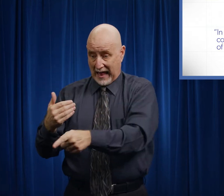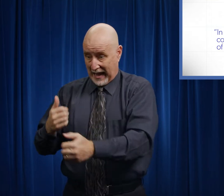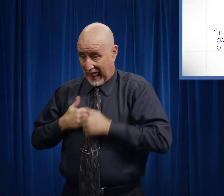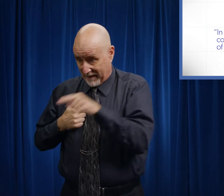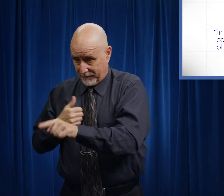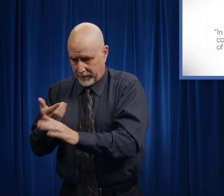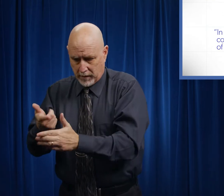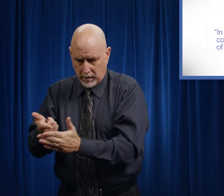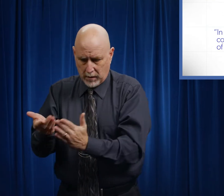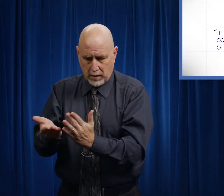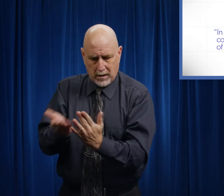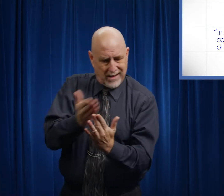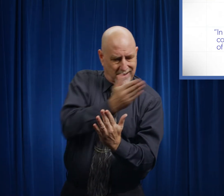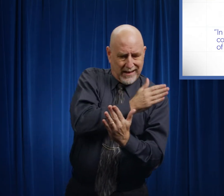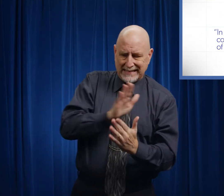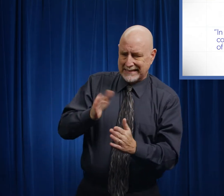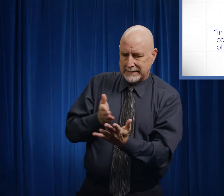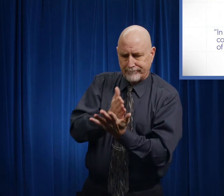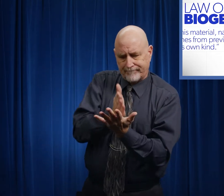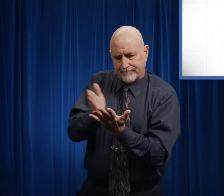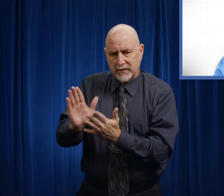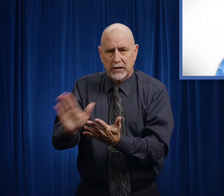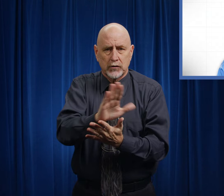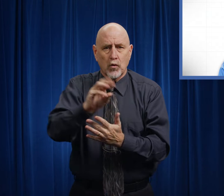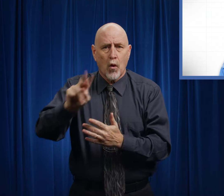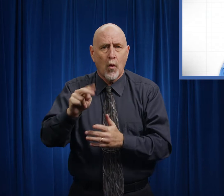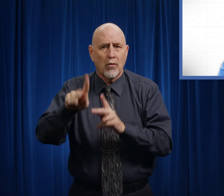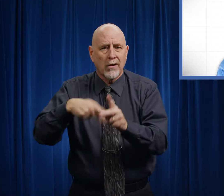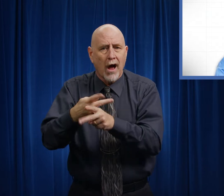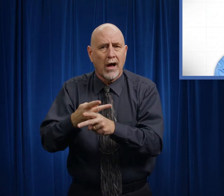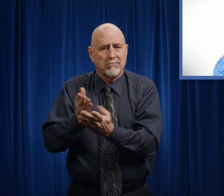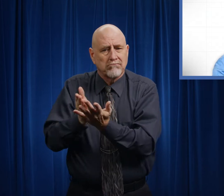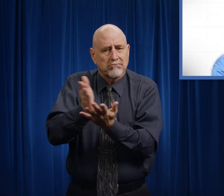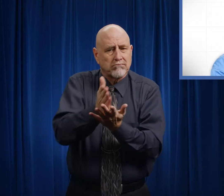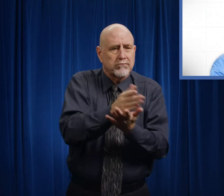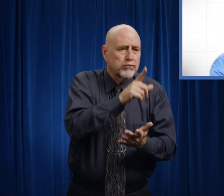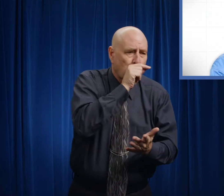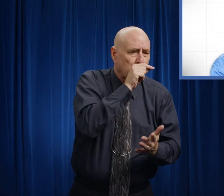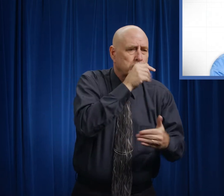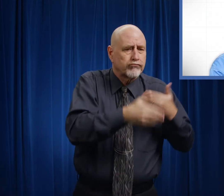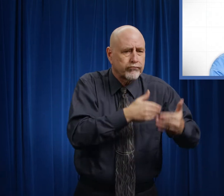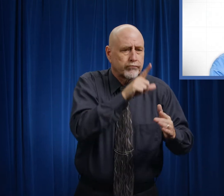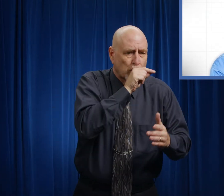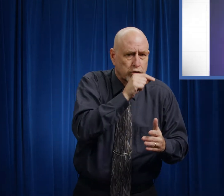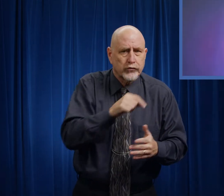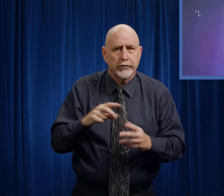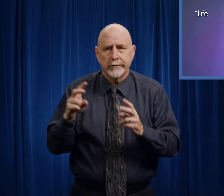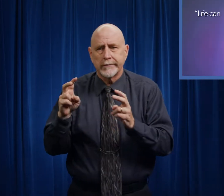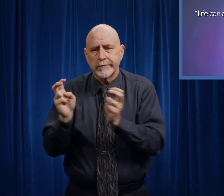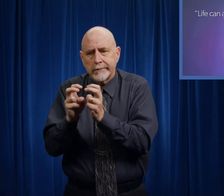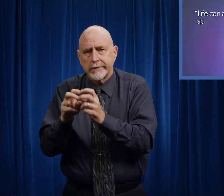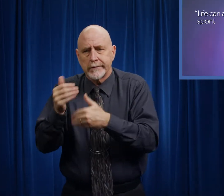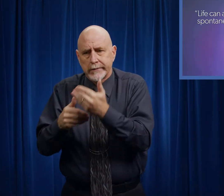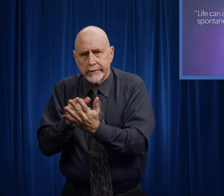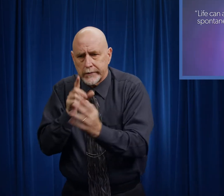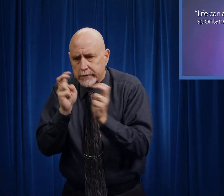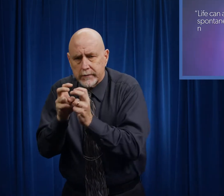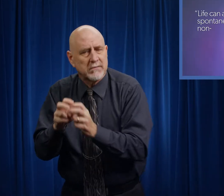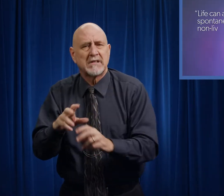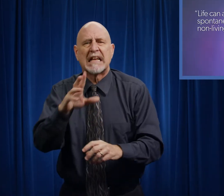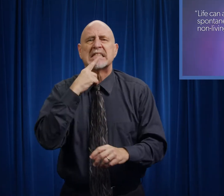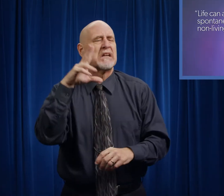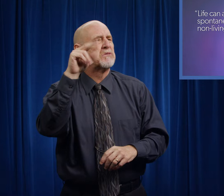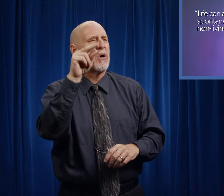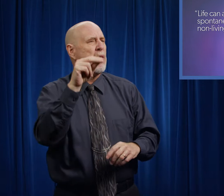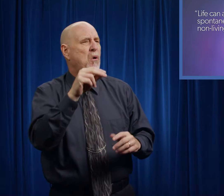life of its own kind. Now, when we look at how people used to think about life, they said, no, life can arise